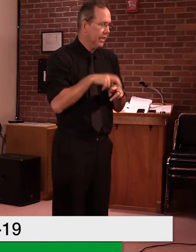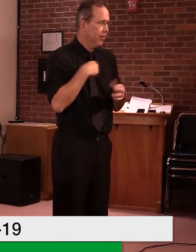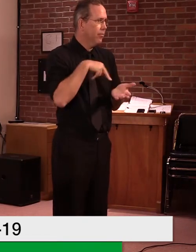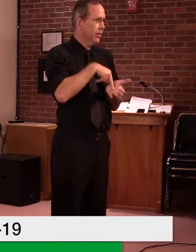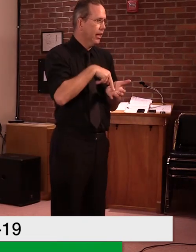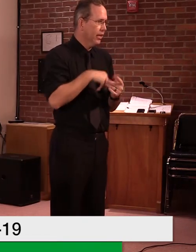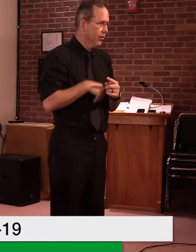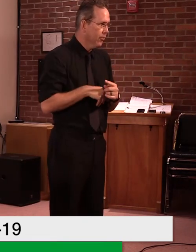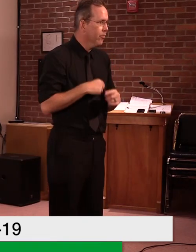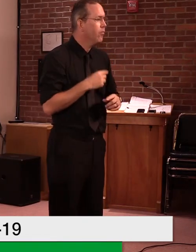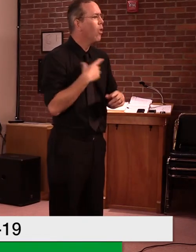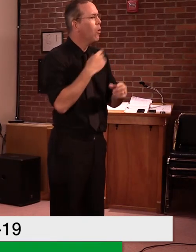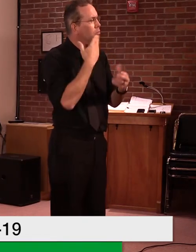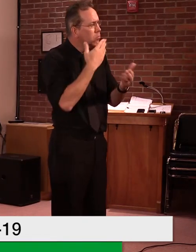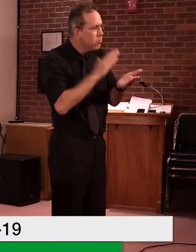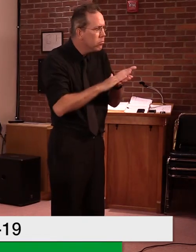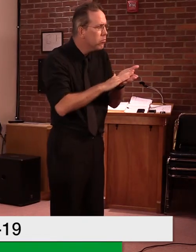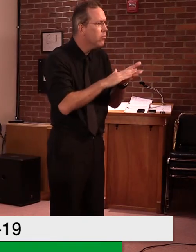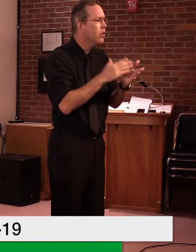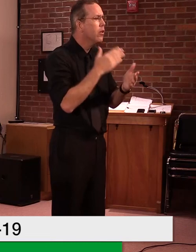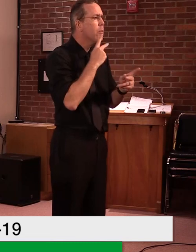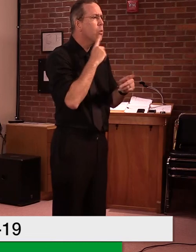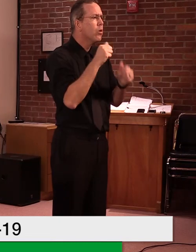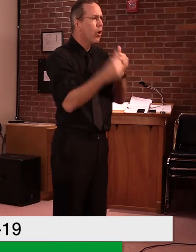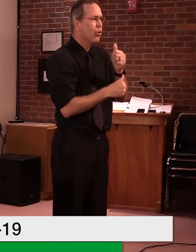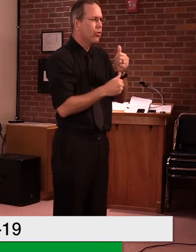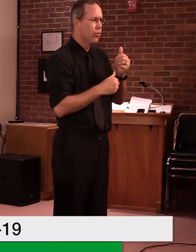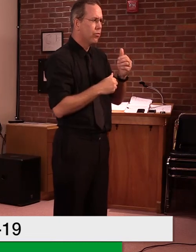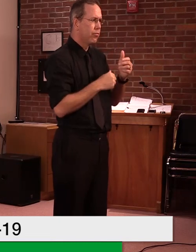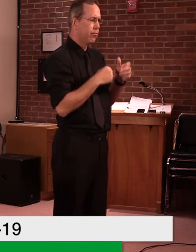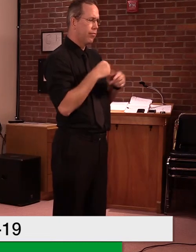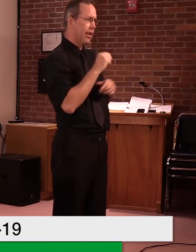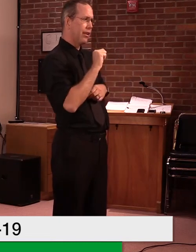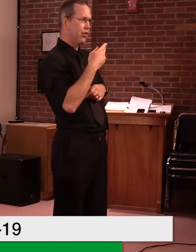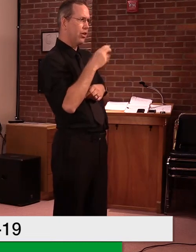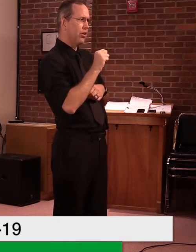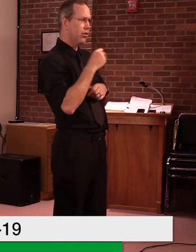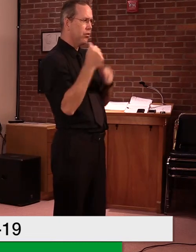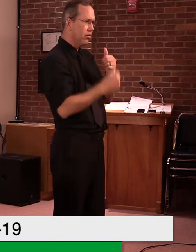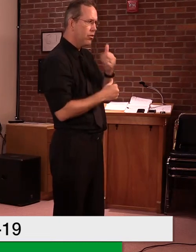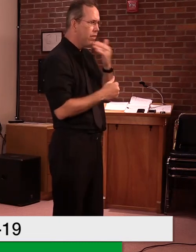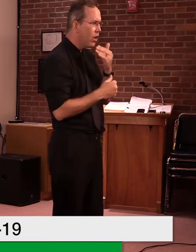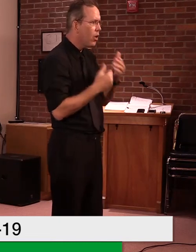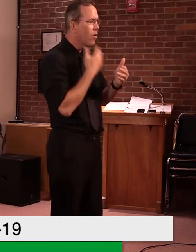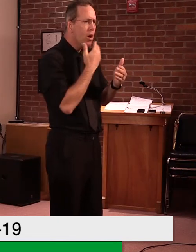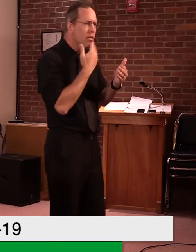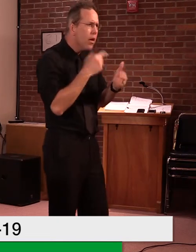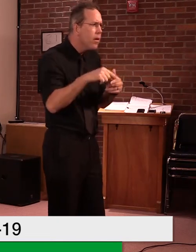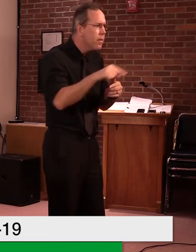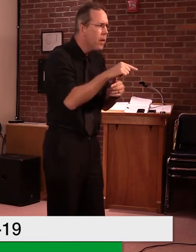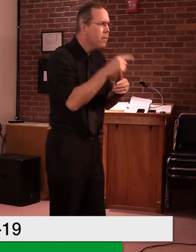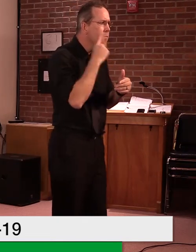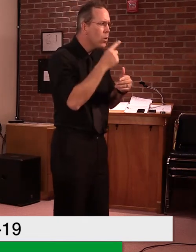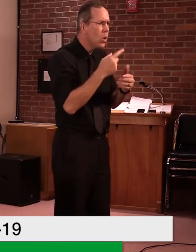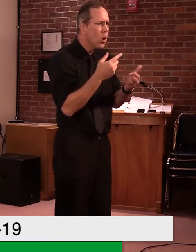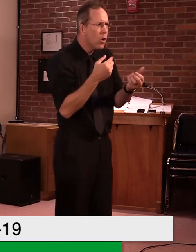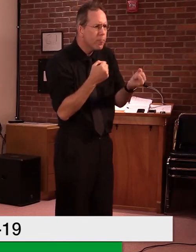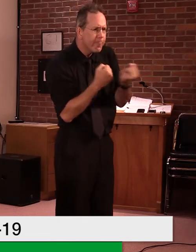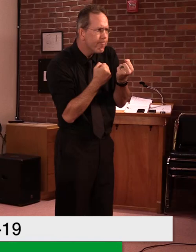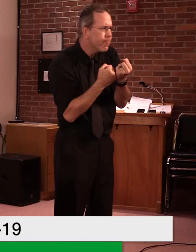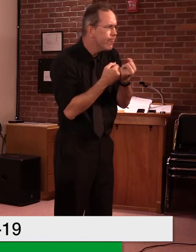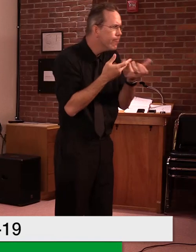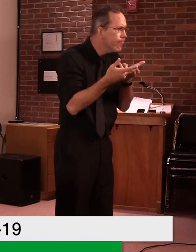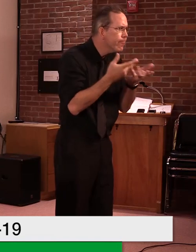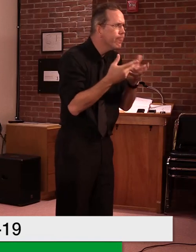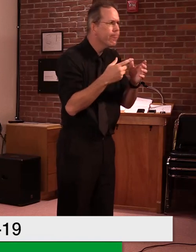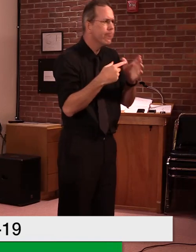when they do a good job, and you'll see it done numerous times. I've done it with Dr. Levine in the Health